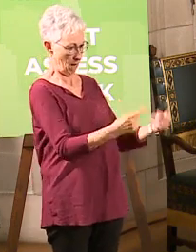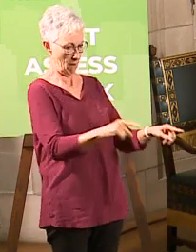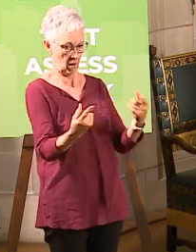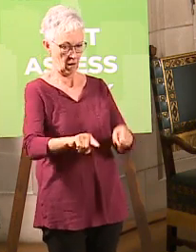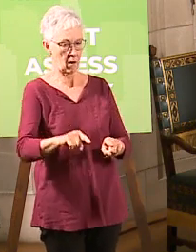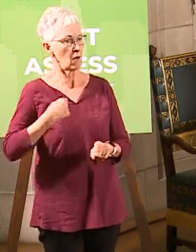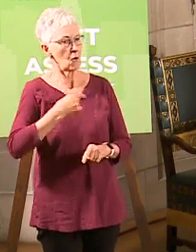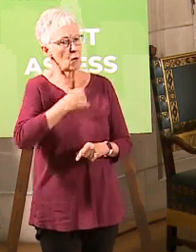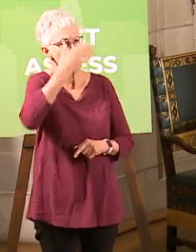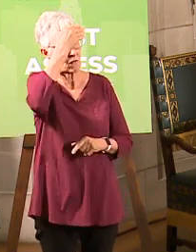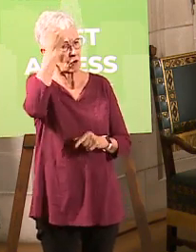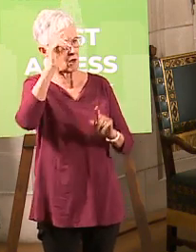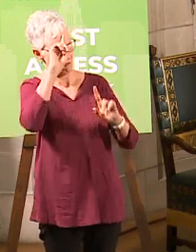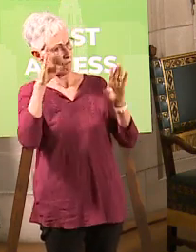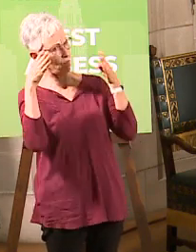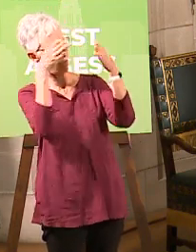communities.